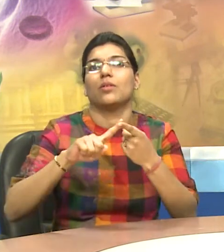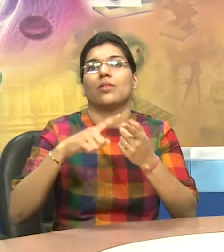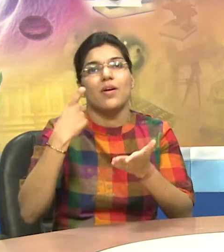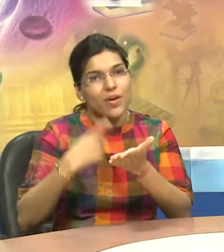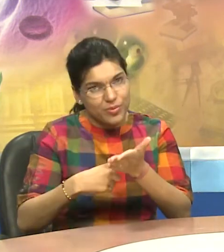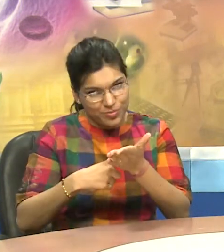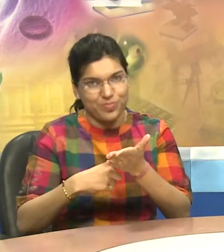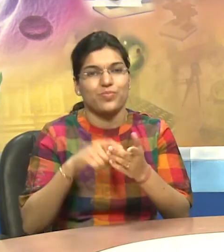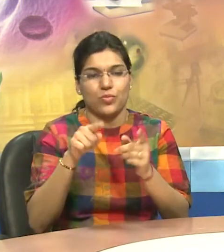meter.